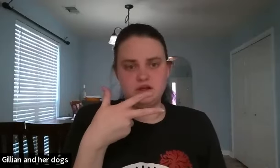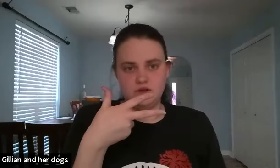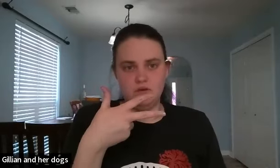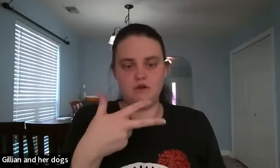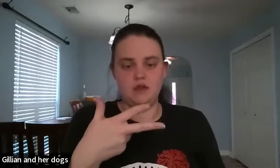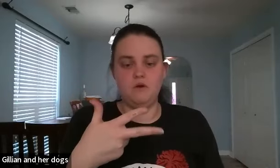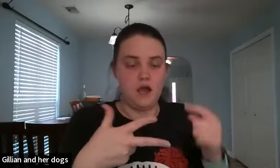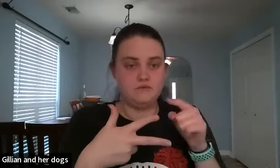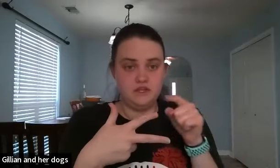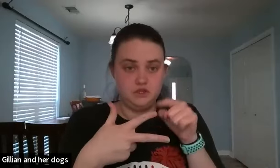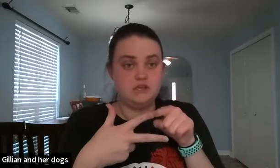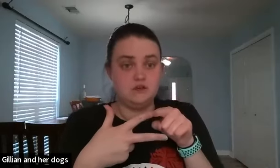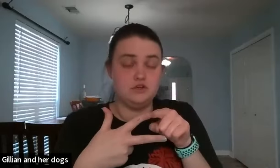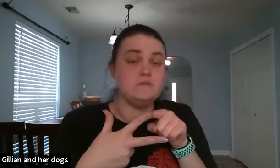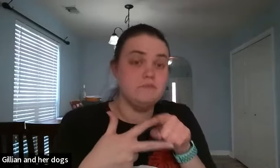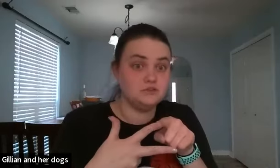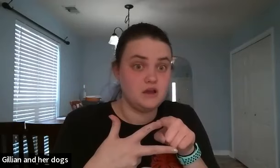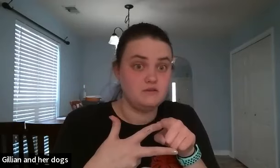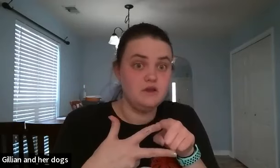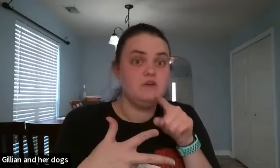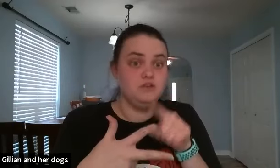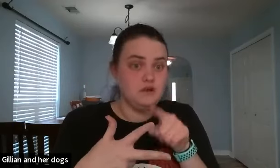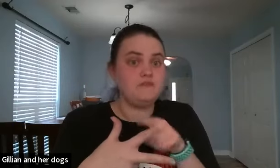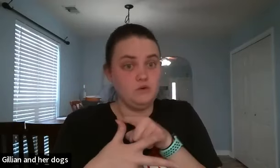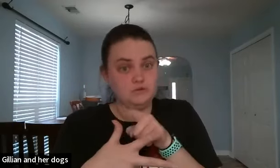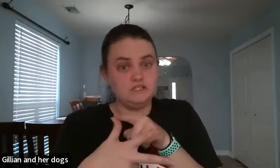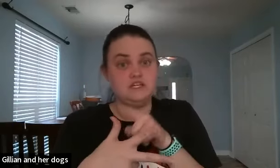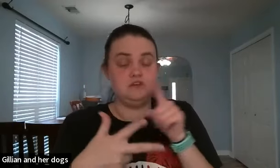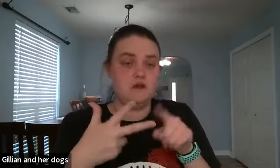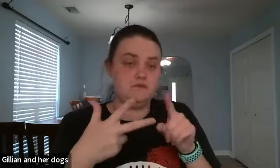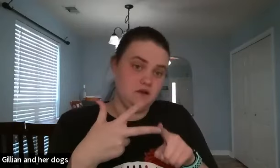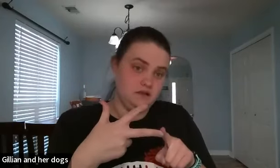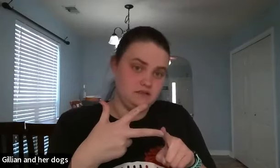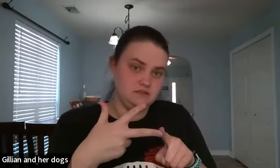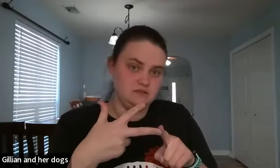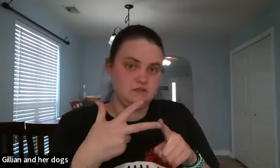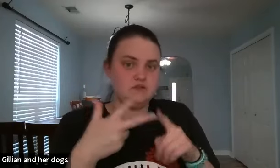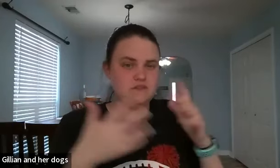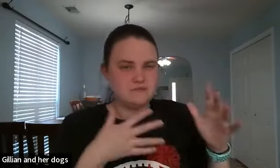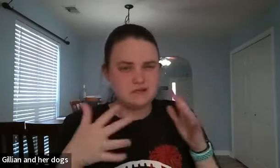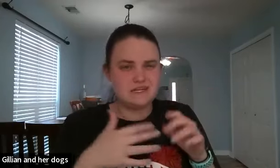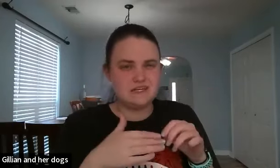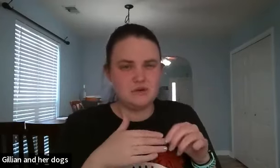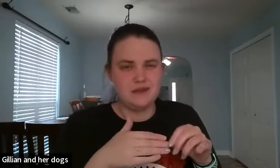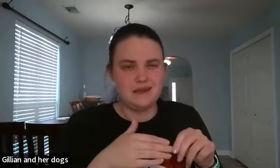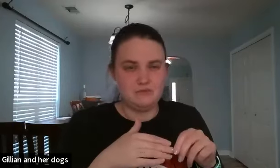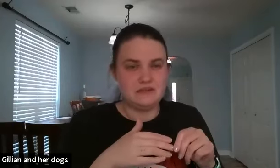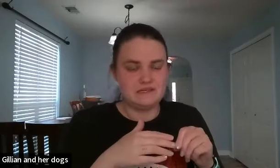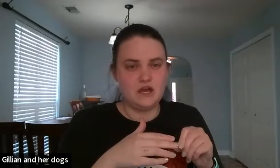of knowing, okay, well, that you're here, you're the middle child. You're not the oldest and you're not the youngest. So that's why I said, you know, it really does help to